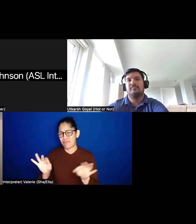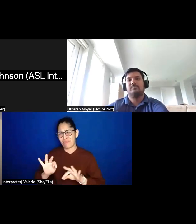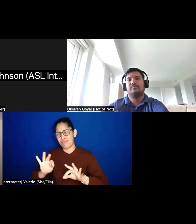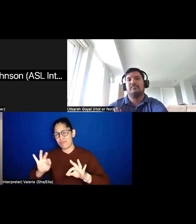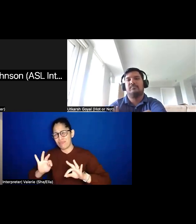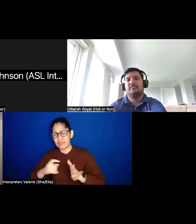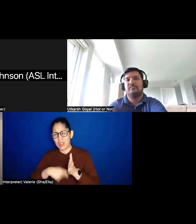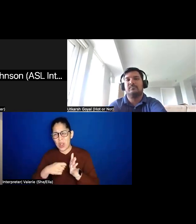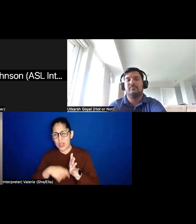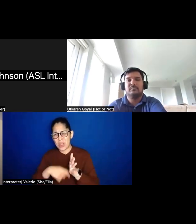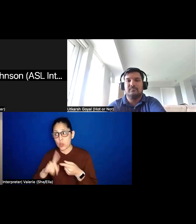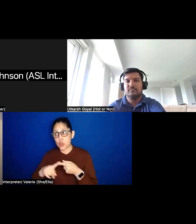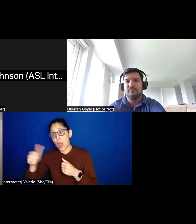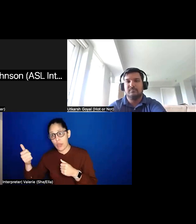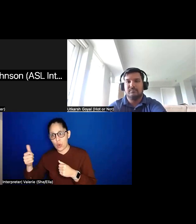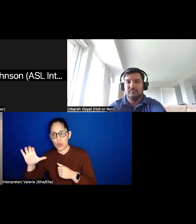versus what the other chains have.